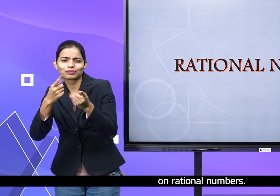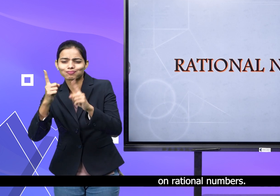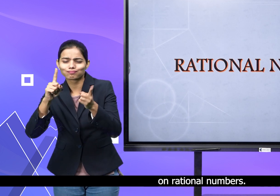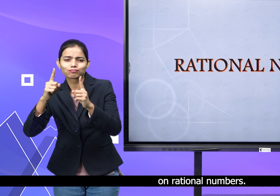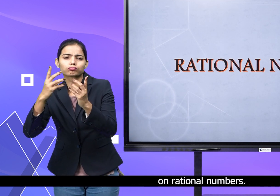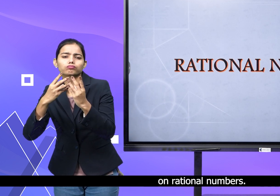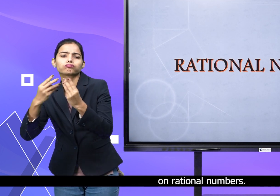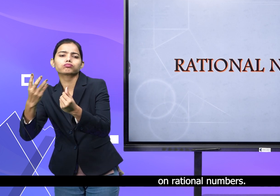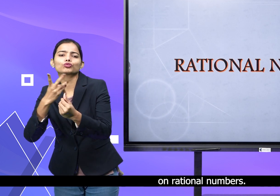rational numbers.